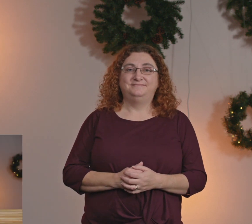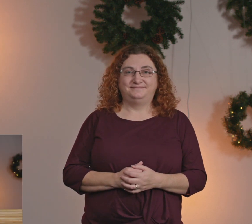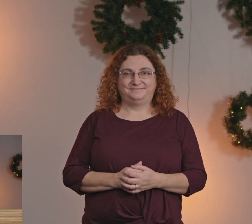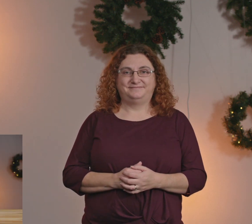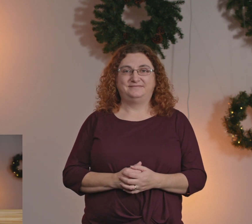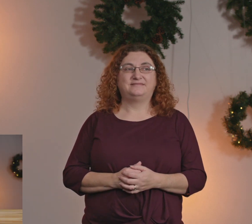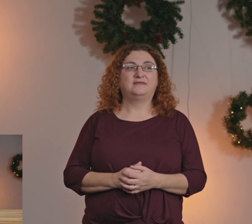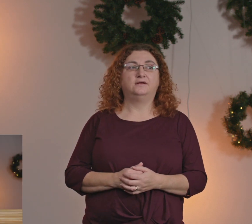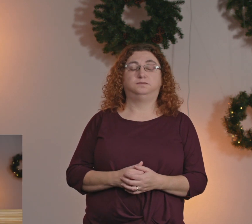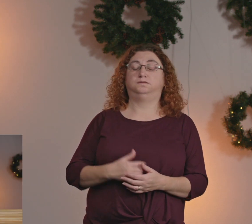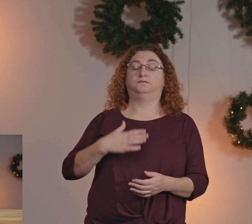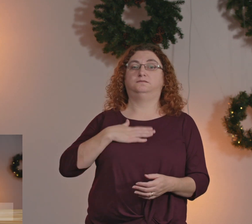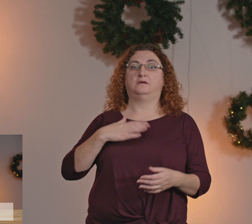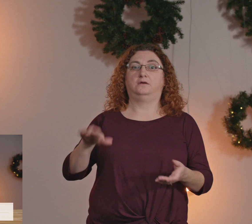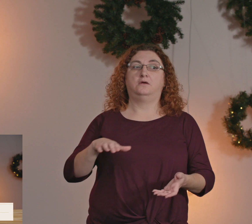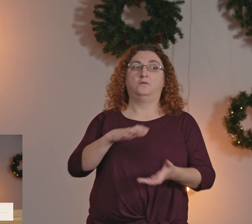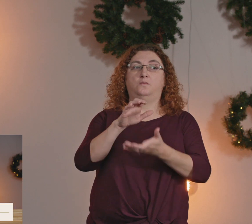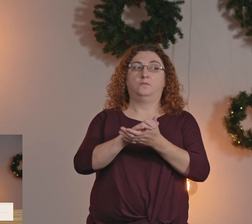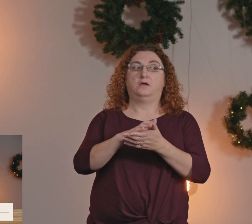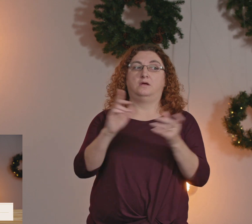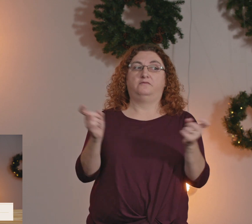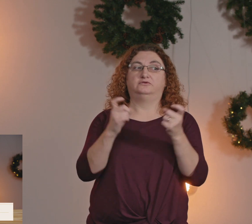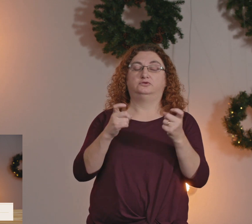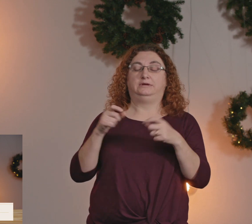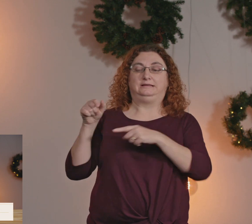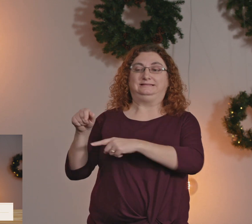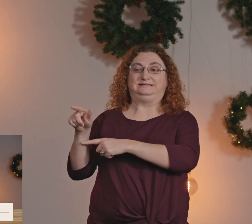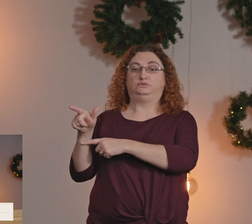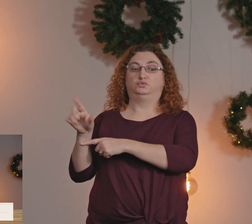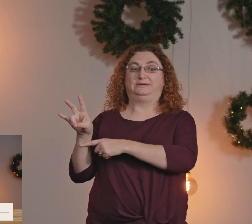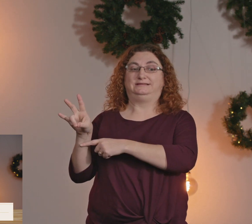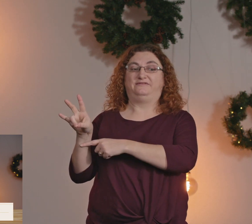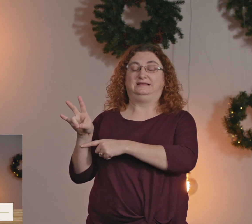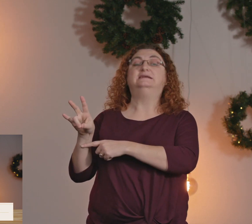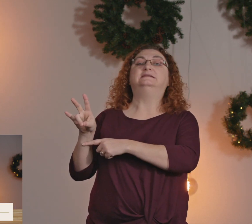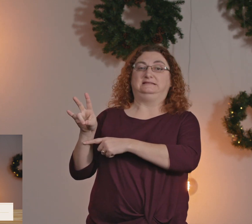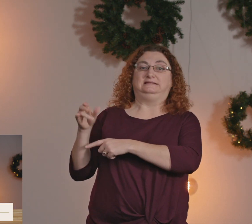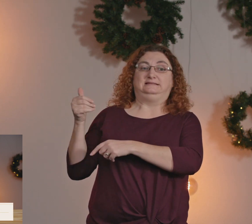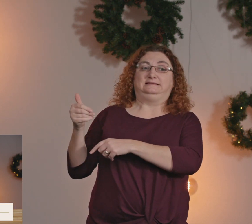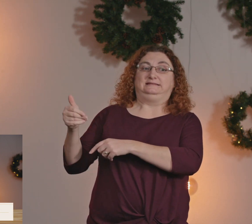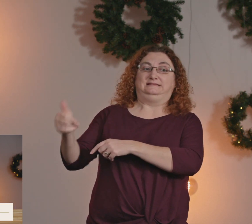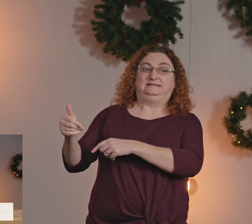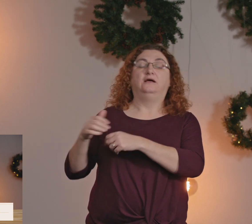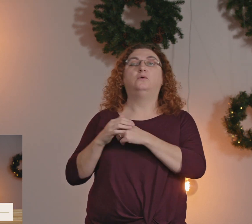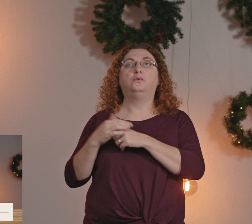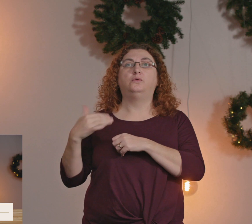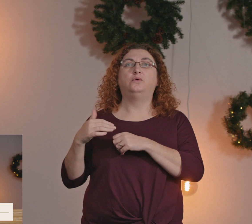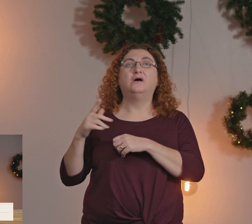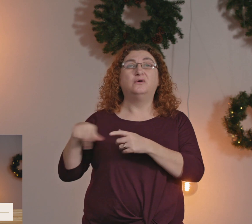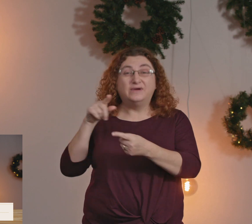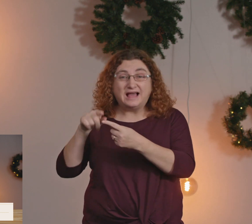My 27th anniversary is coming up really soon here, December 17th, 1993. That's when I was married. Whenever